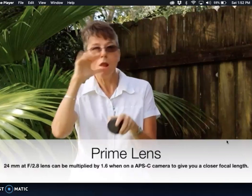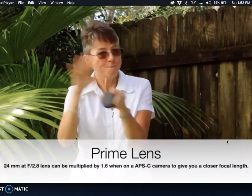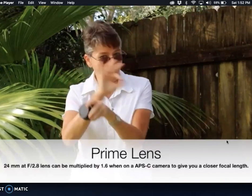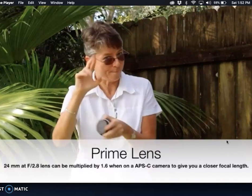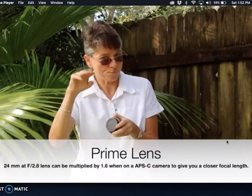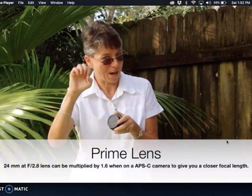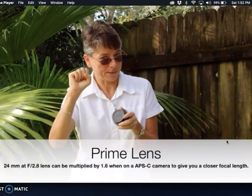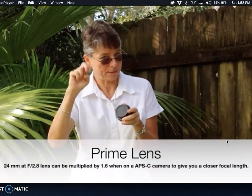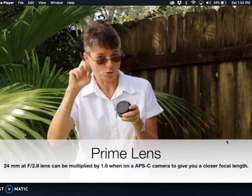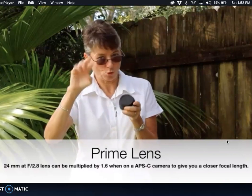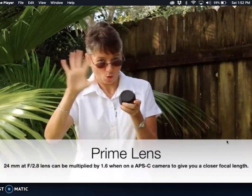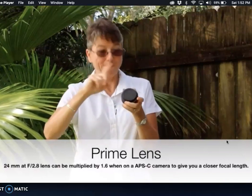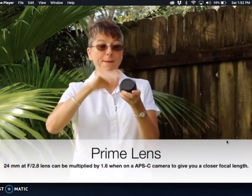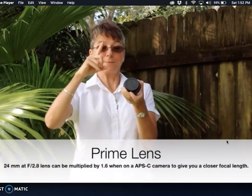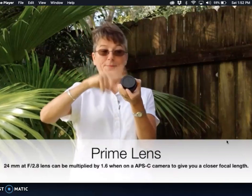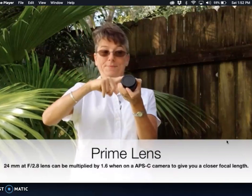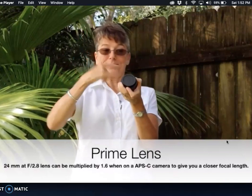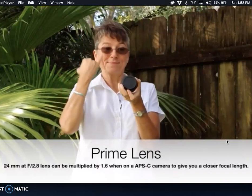Now, in my prime,